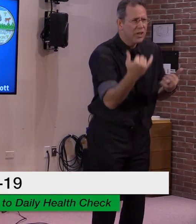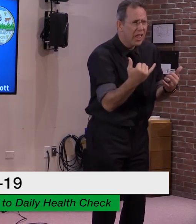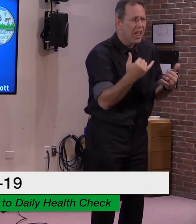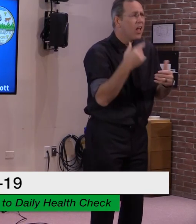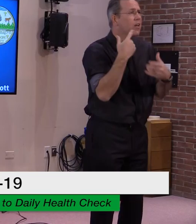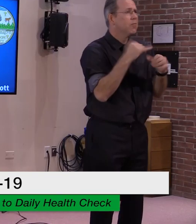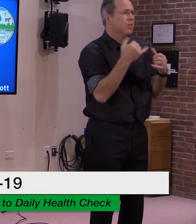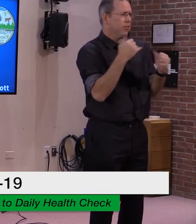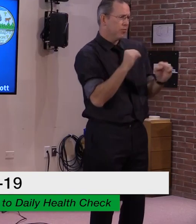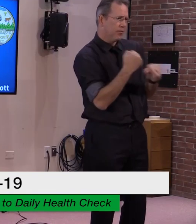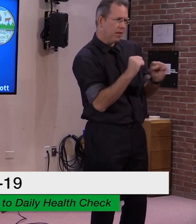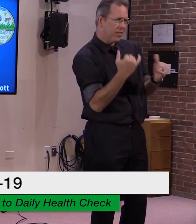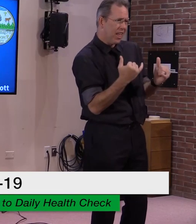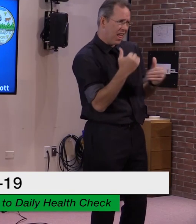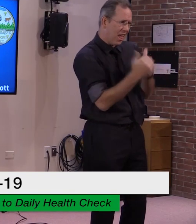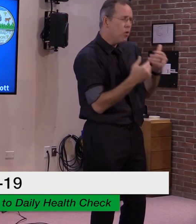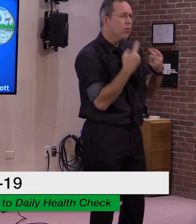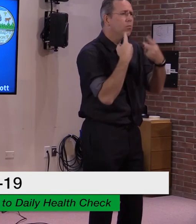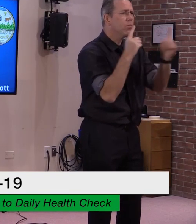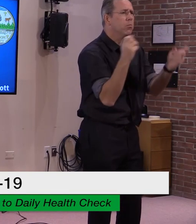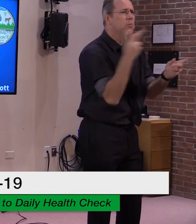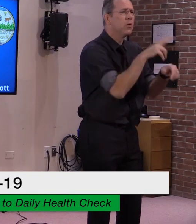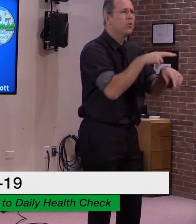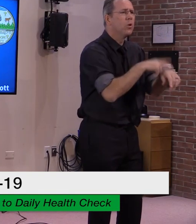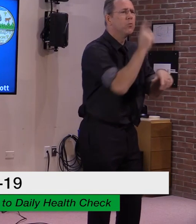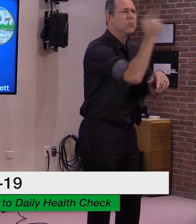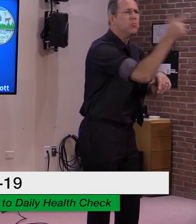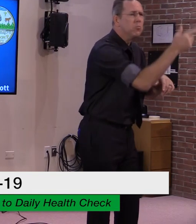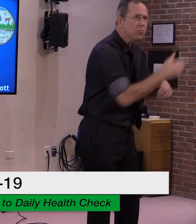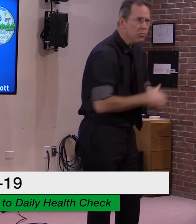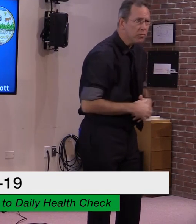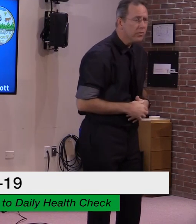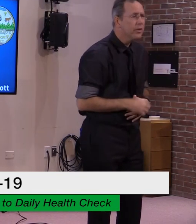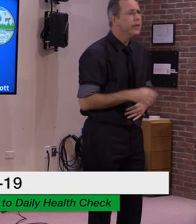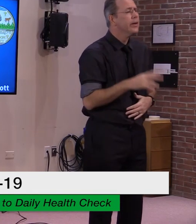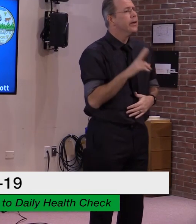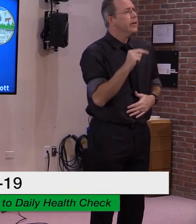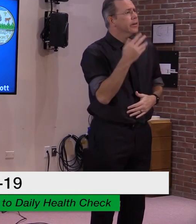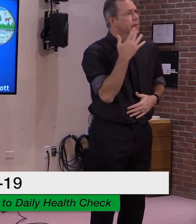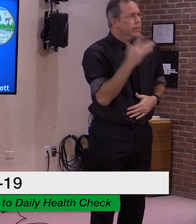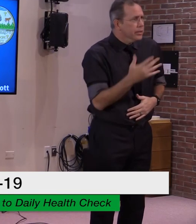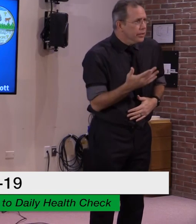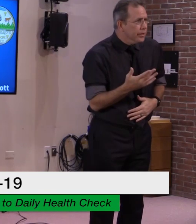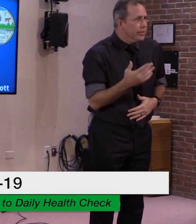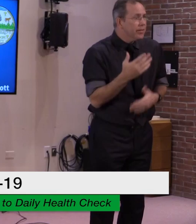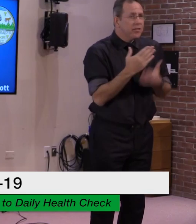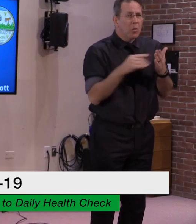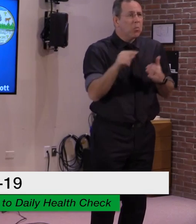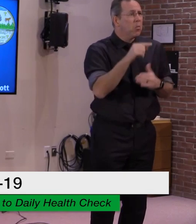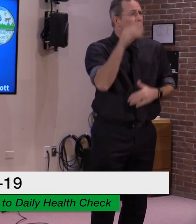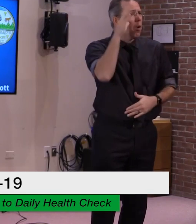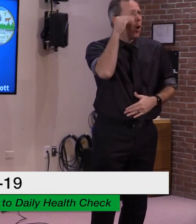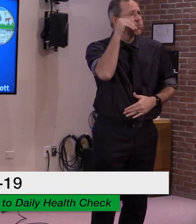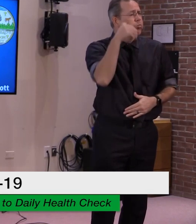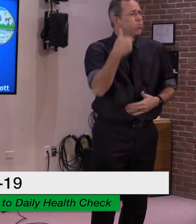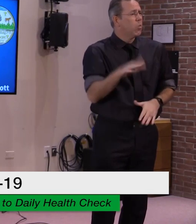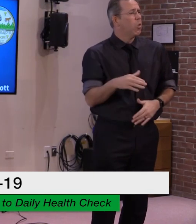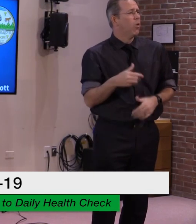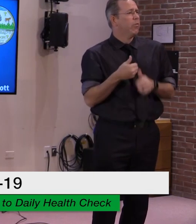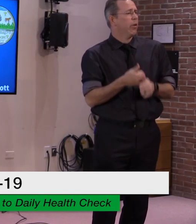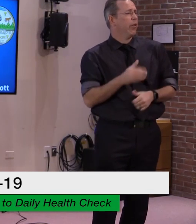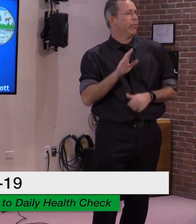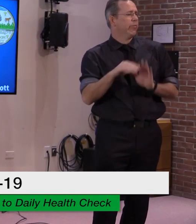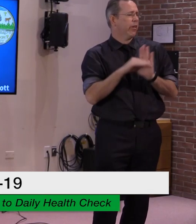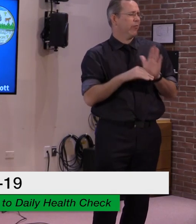unfortunately we know there will be some we just won't do it and we'll get together with multiple households this